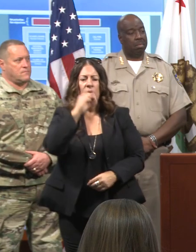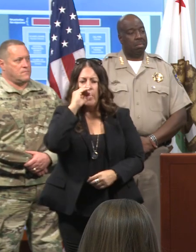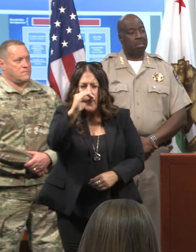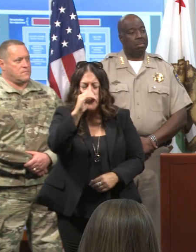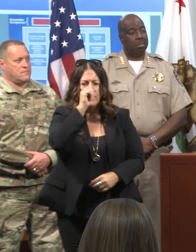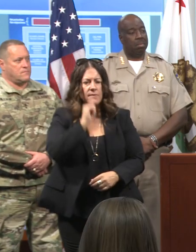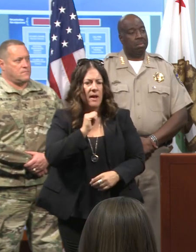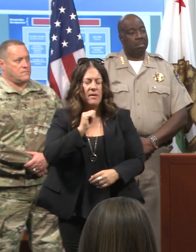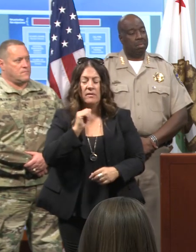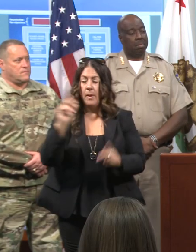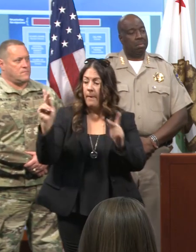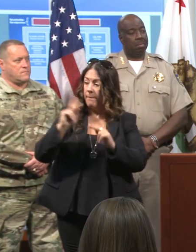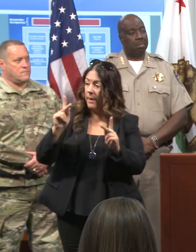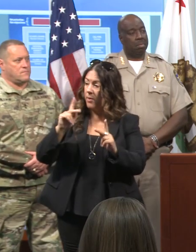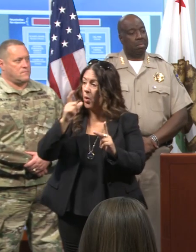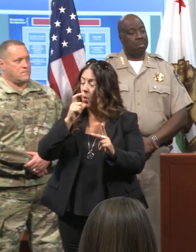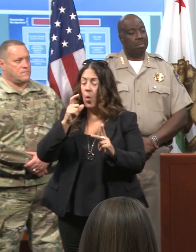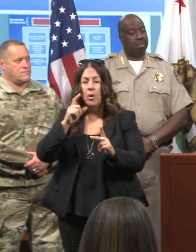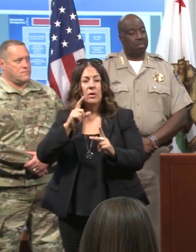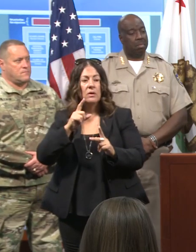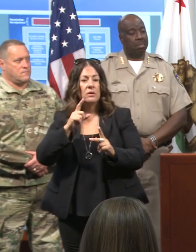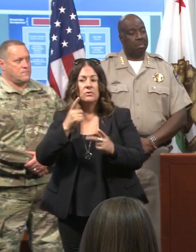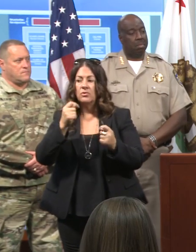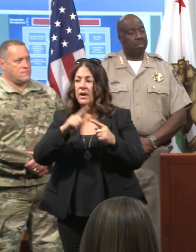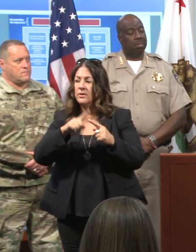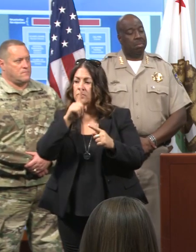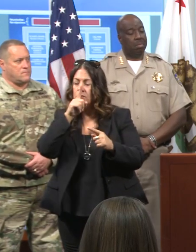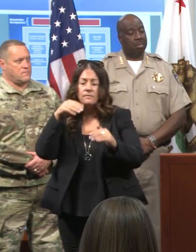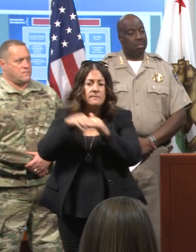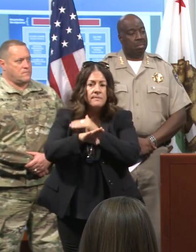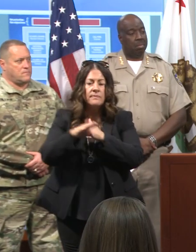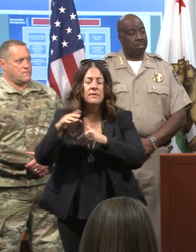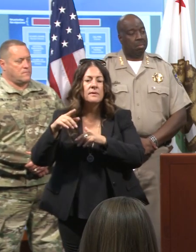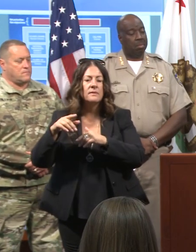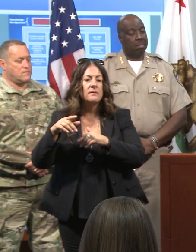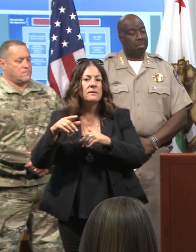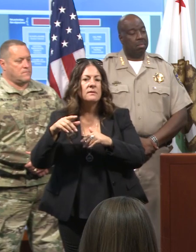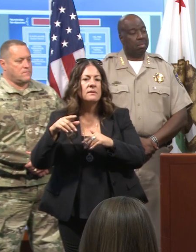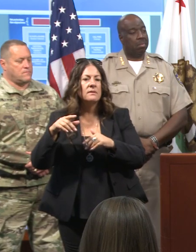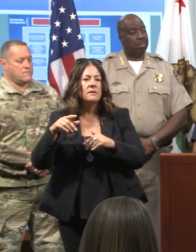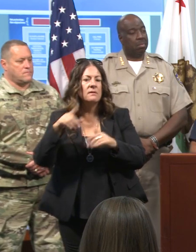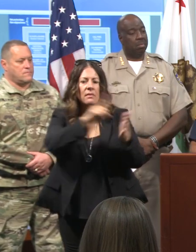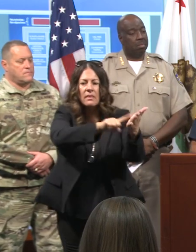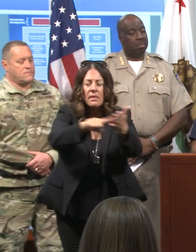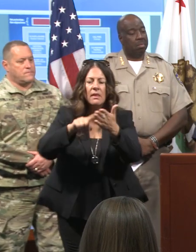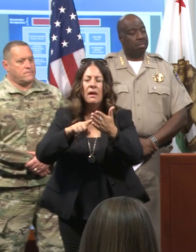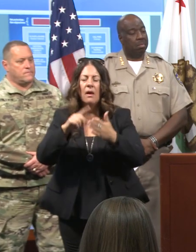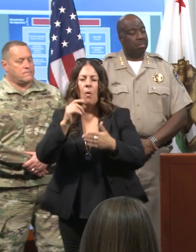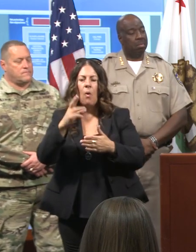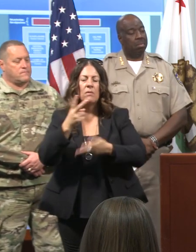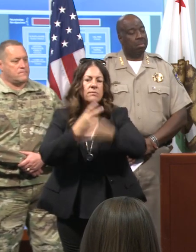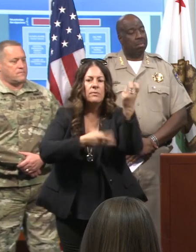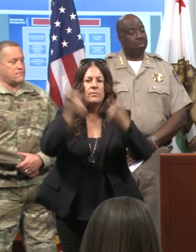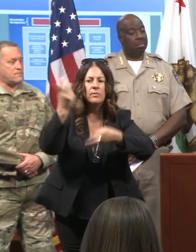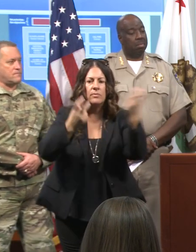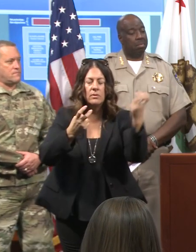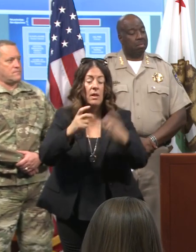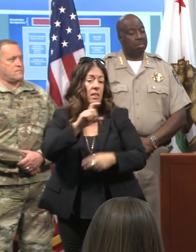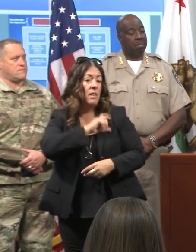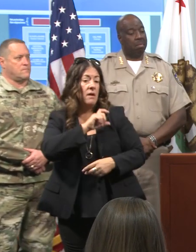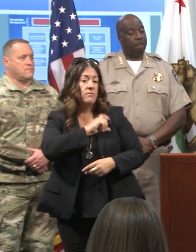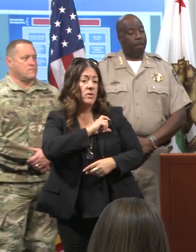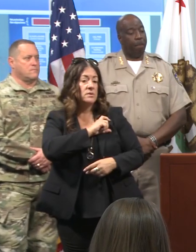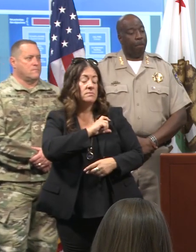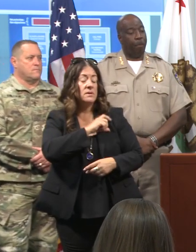are entering these properties illegally. When we hear of reports of looting, law enforcement works very closely locally and at